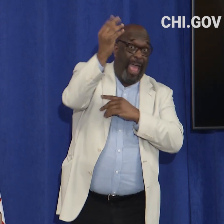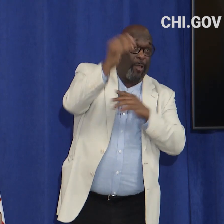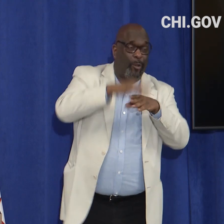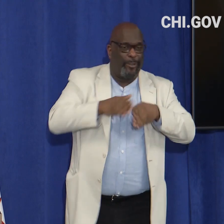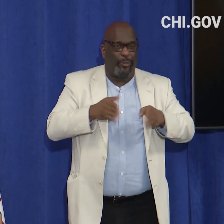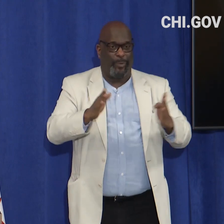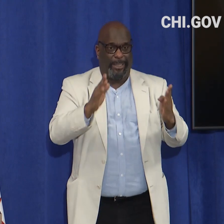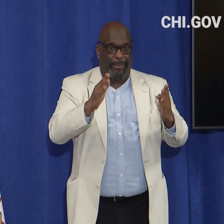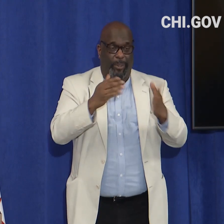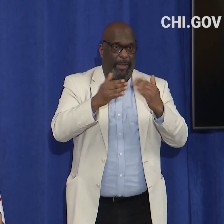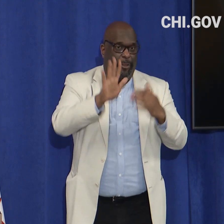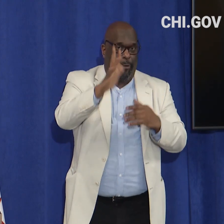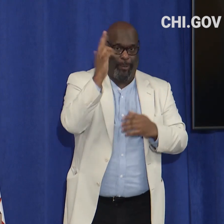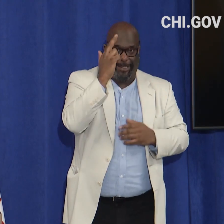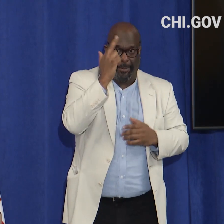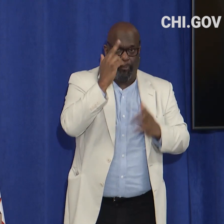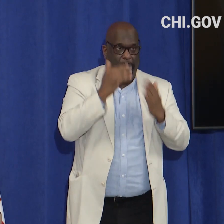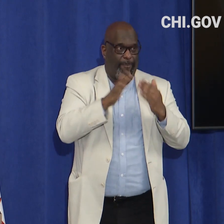for whatever reason,